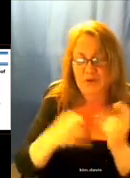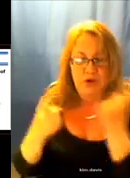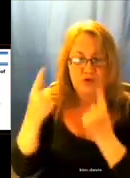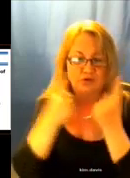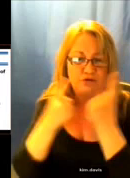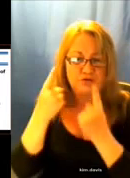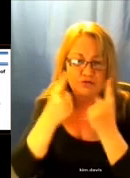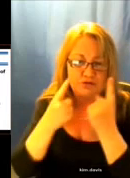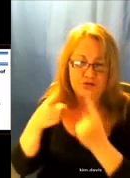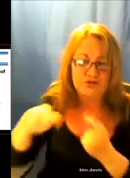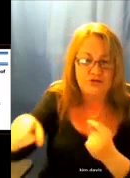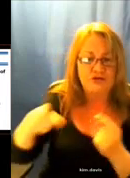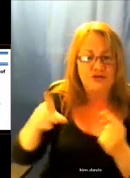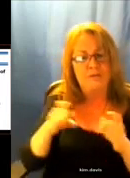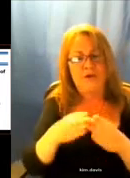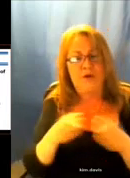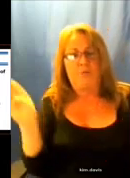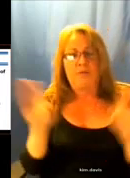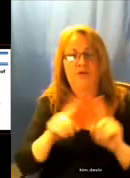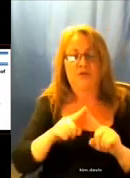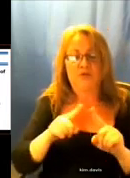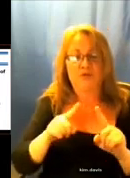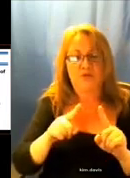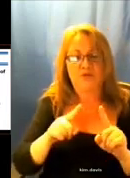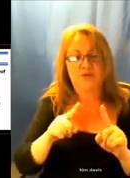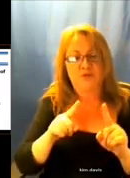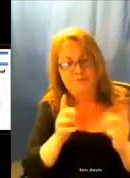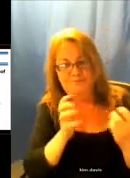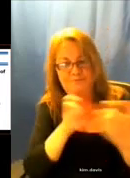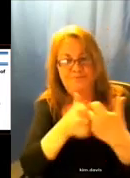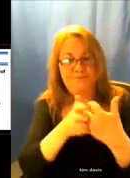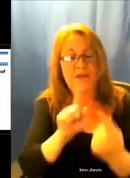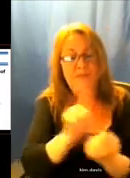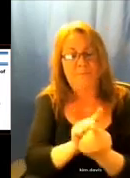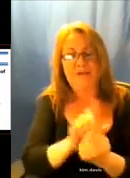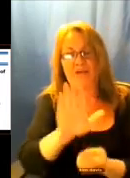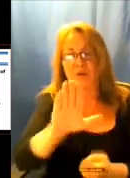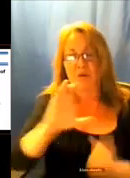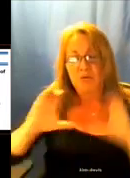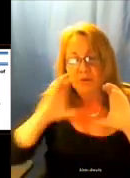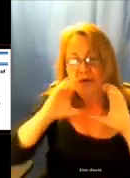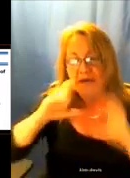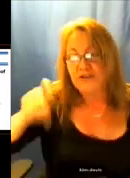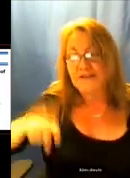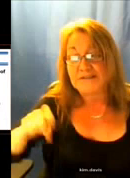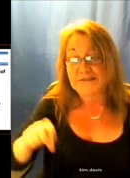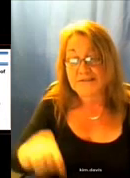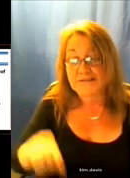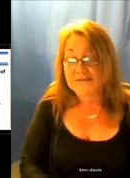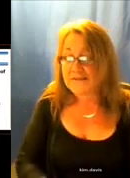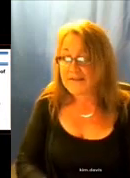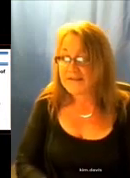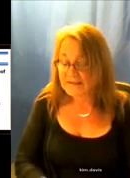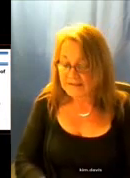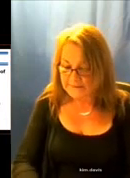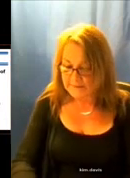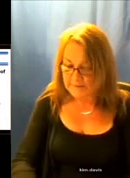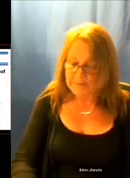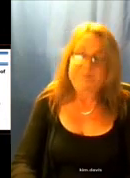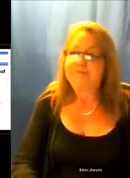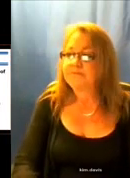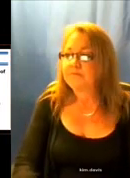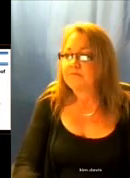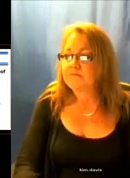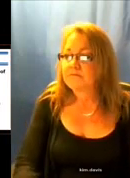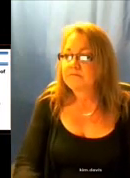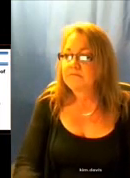There's several different types of examples to consider, and being open to meeting your communication